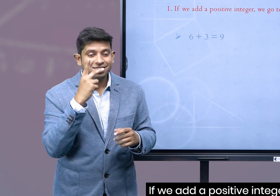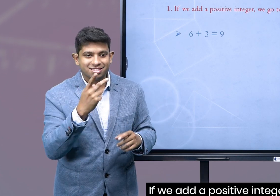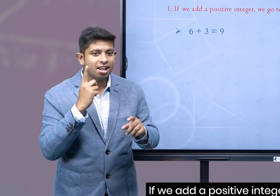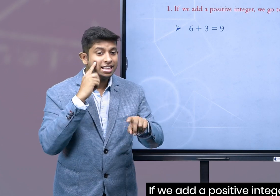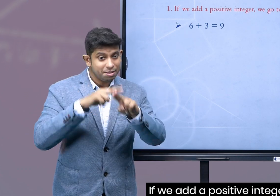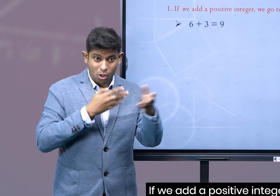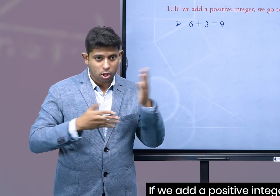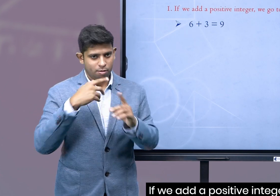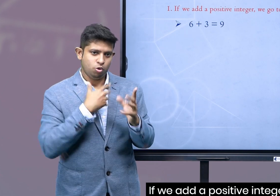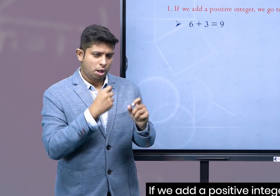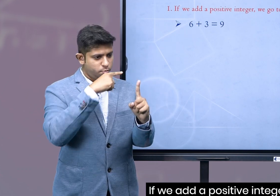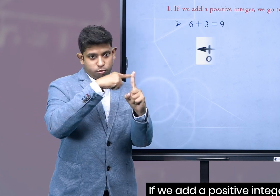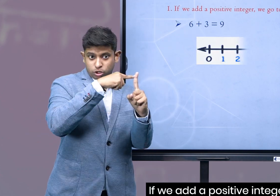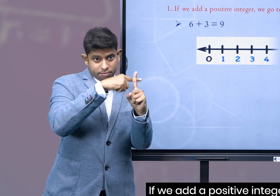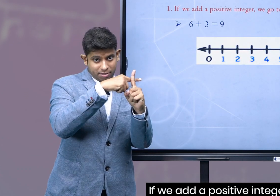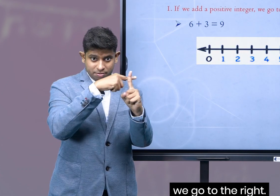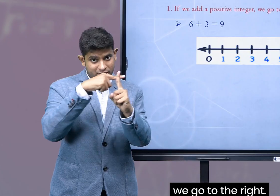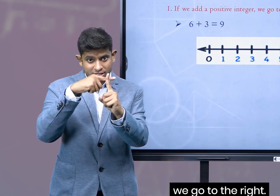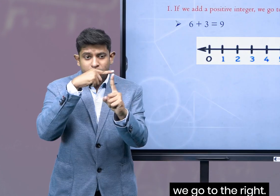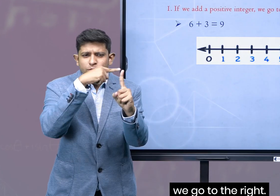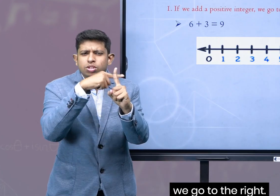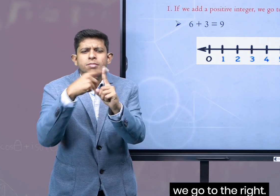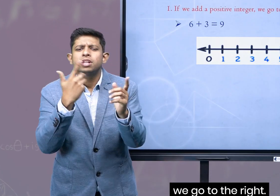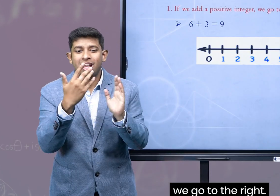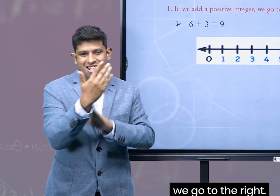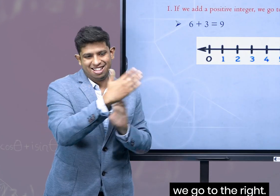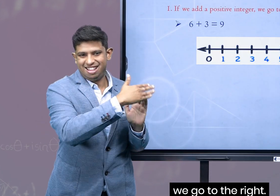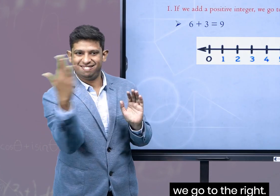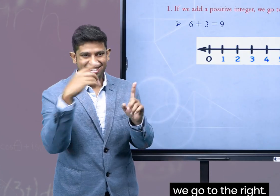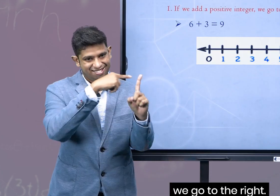If we add a positive integer, we go to the right.